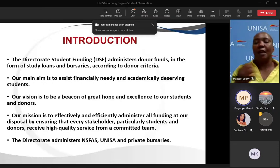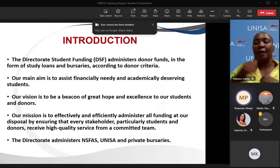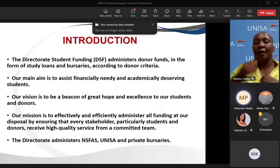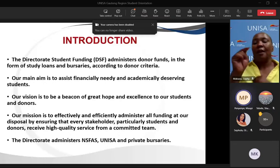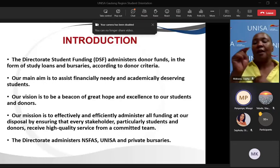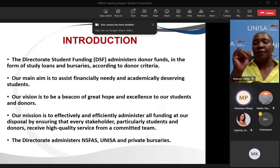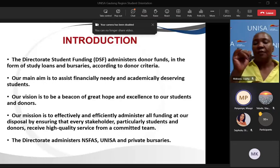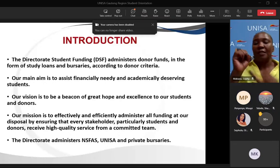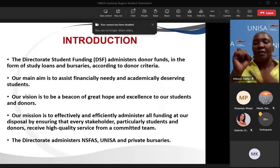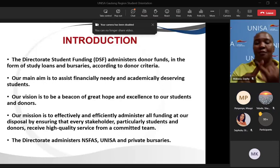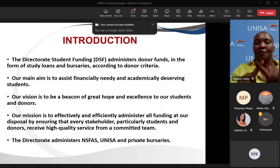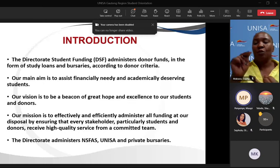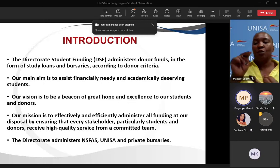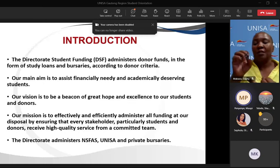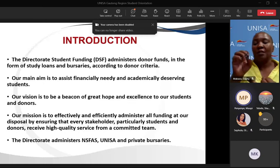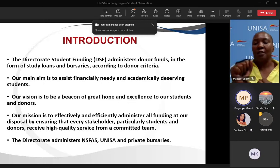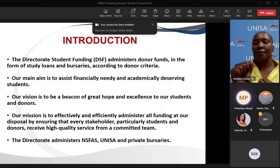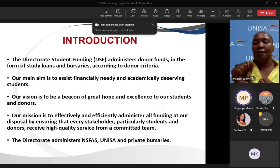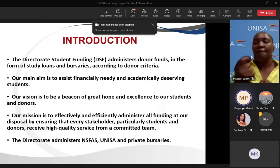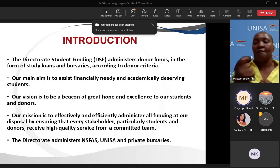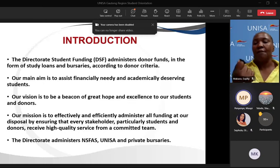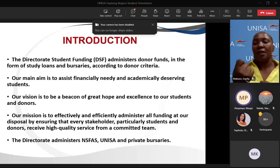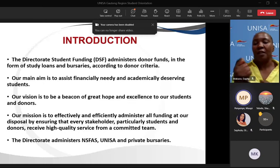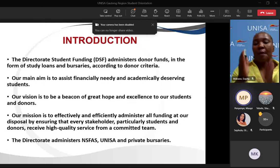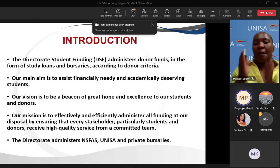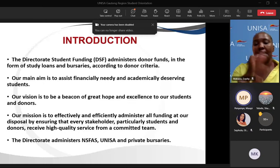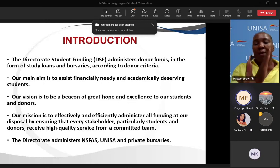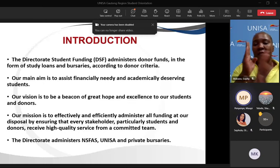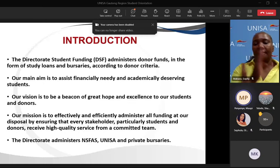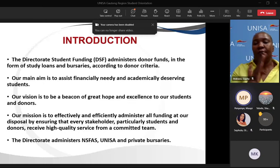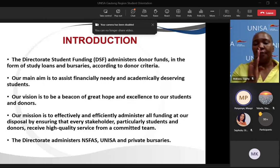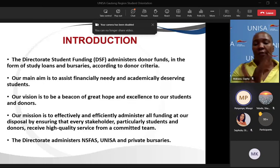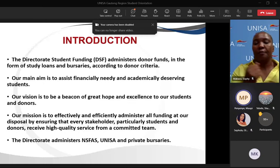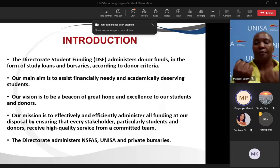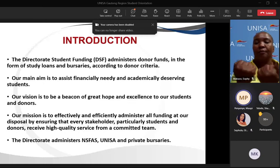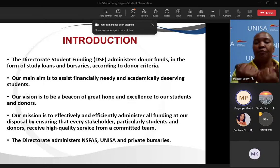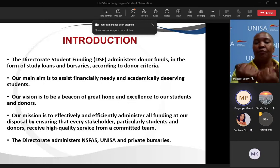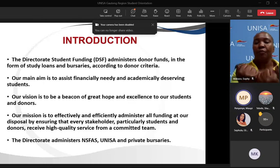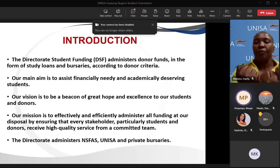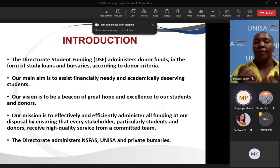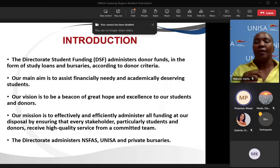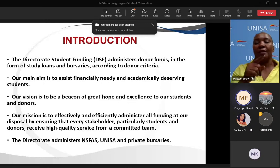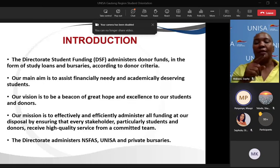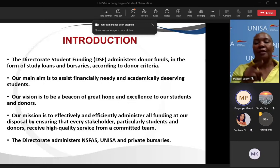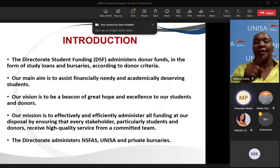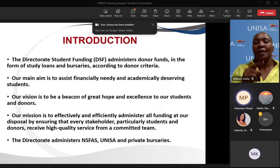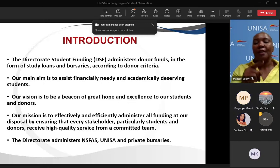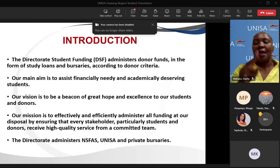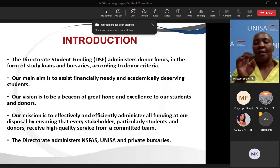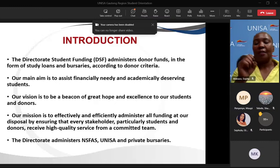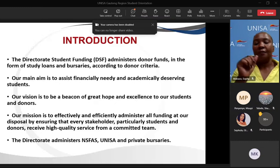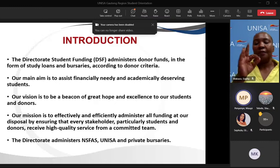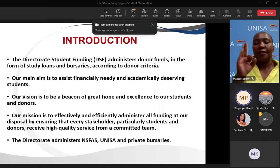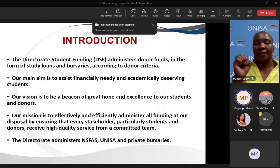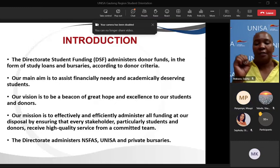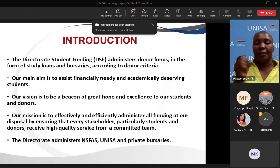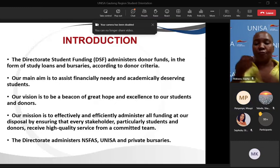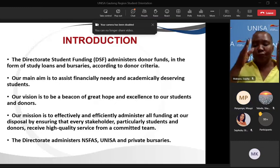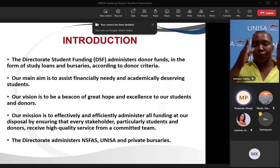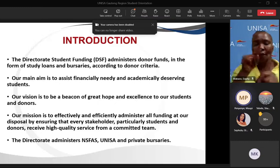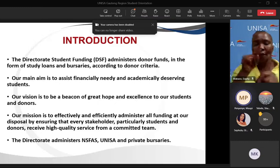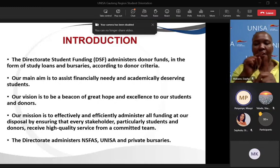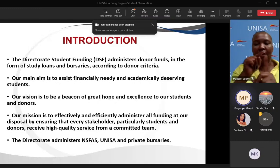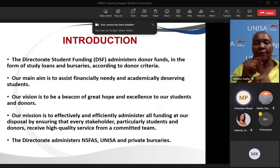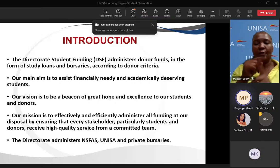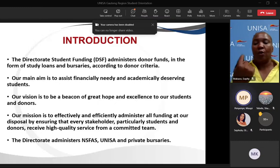funds as well as private bursaries the type of nafsa's funding that's what I'm going to focus on for today because